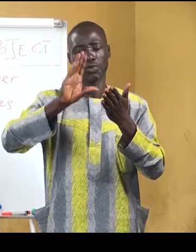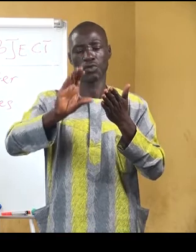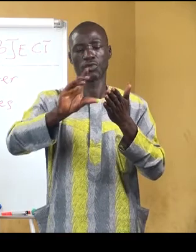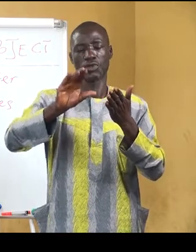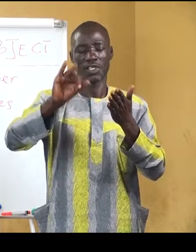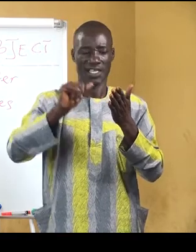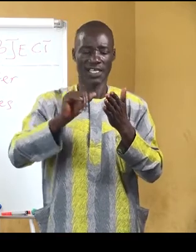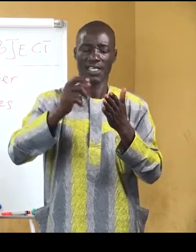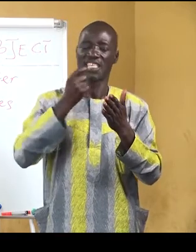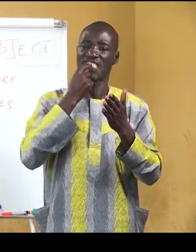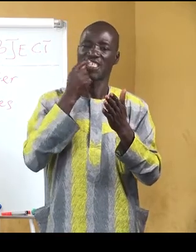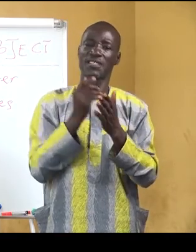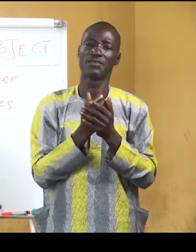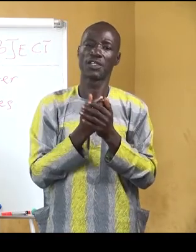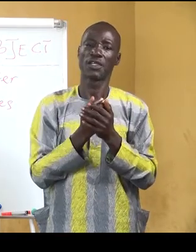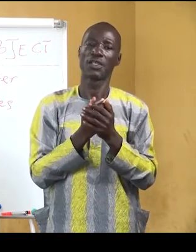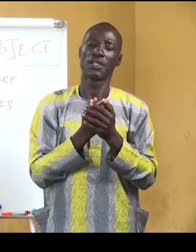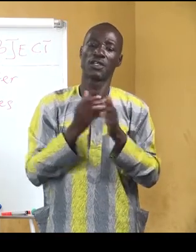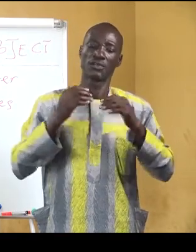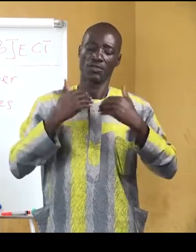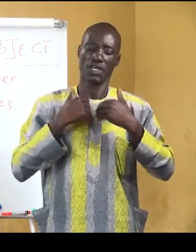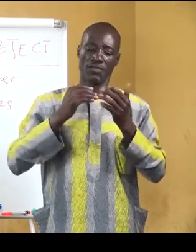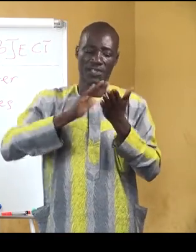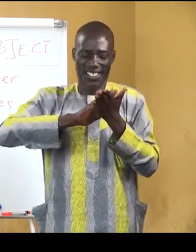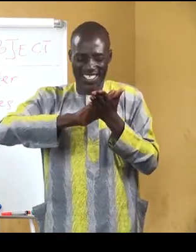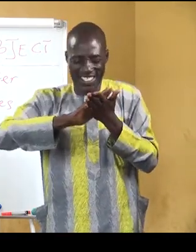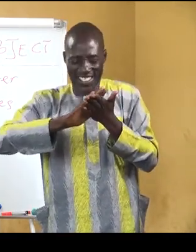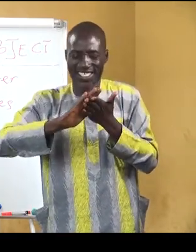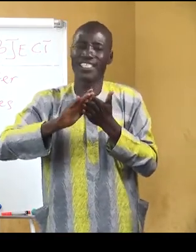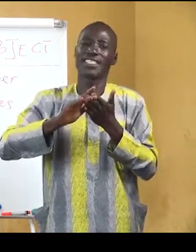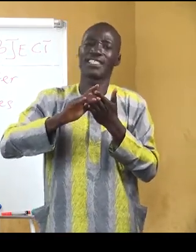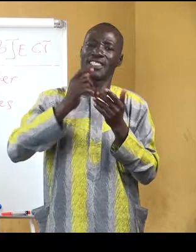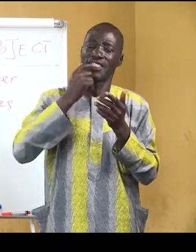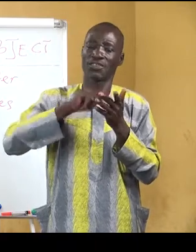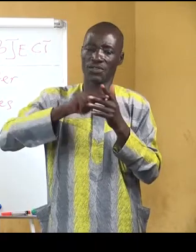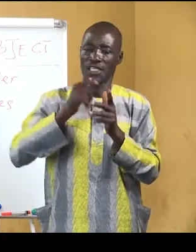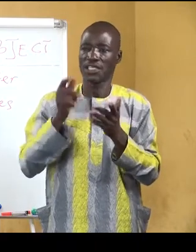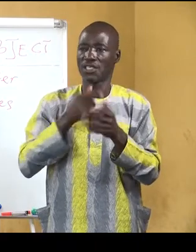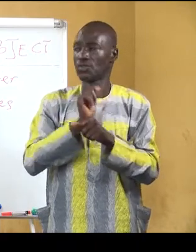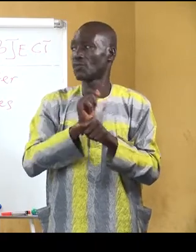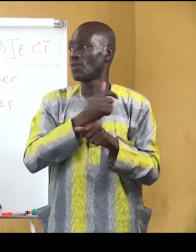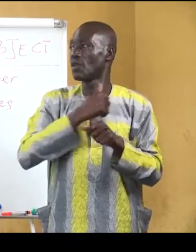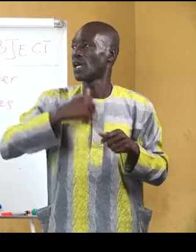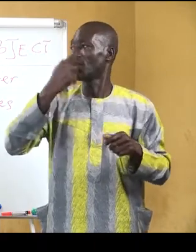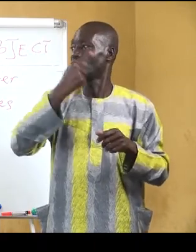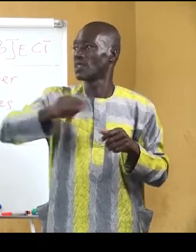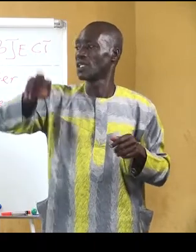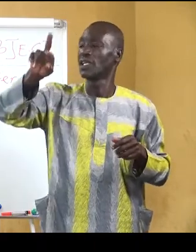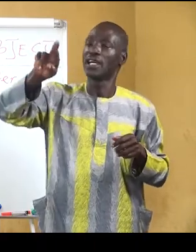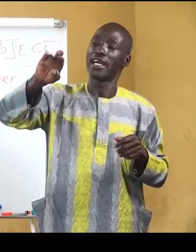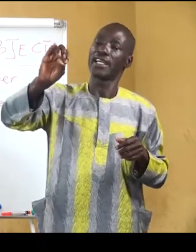having a clear slate, a clean slate to start a new work. Then we have the rem, which is